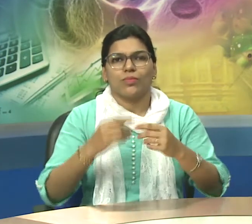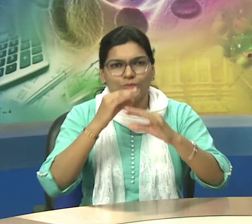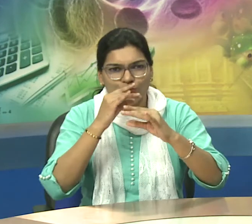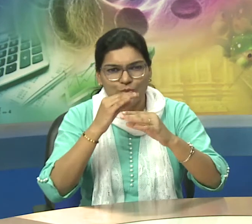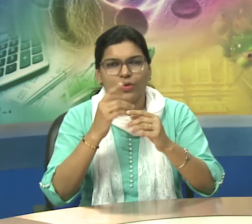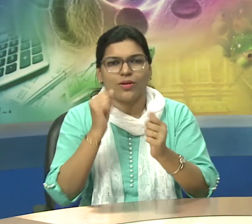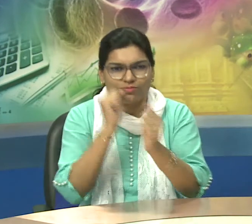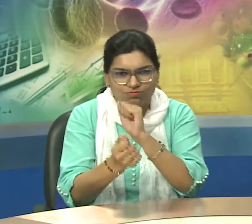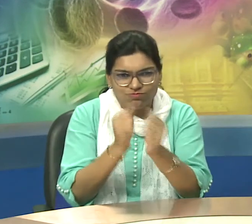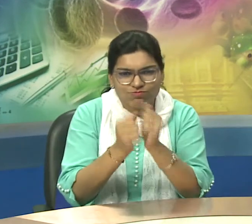Shehnai's